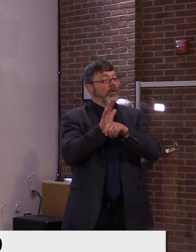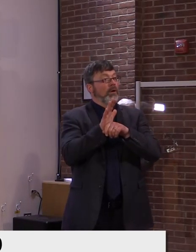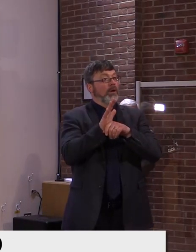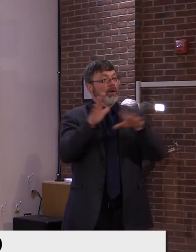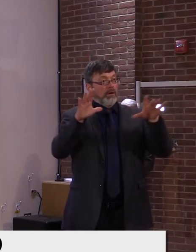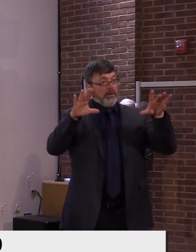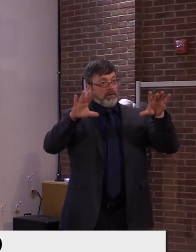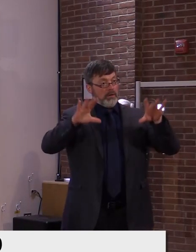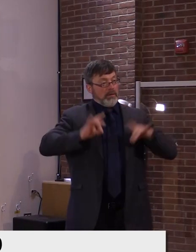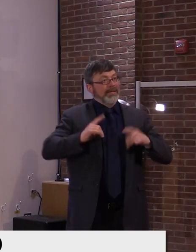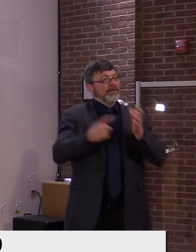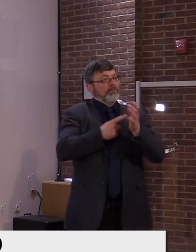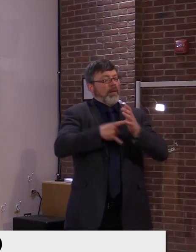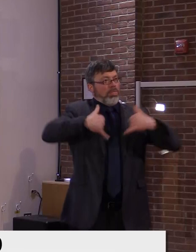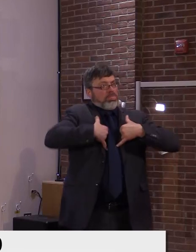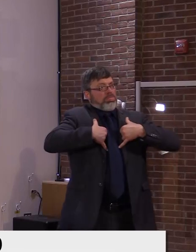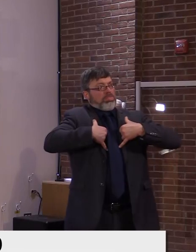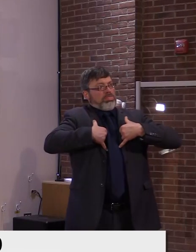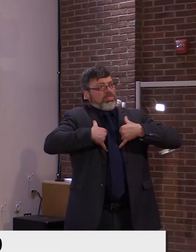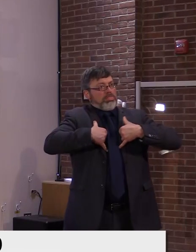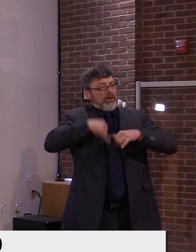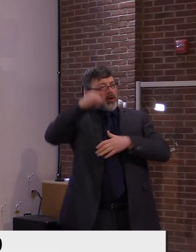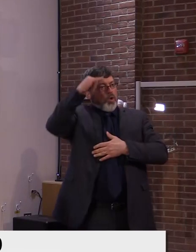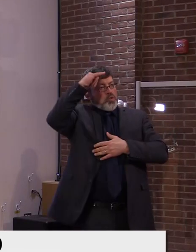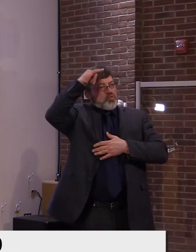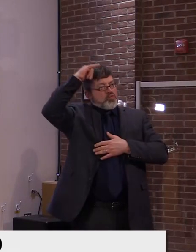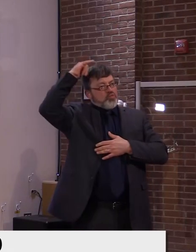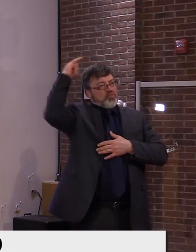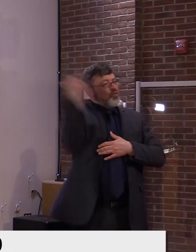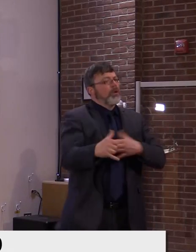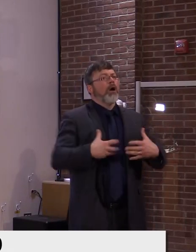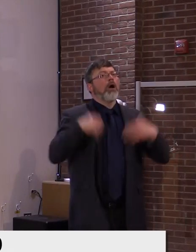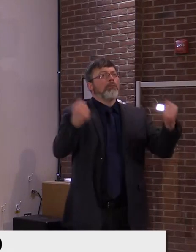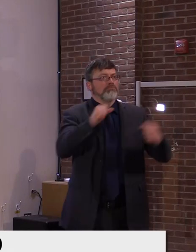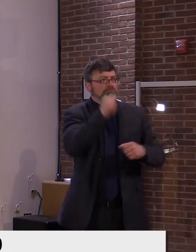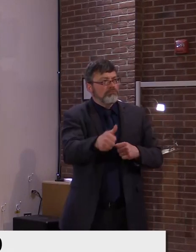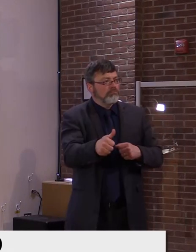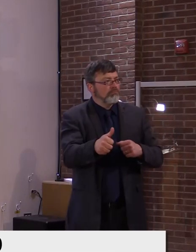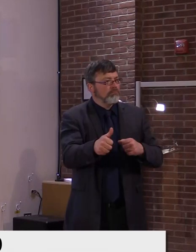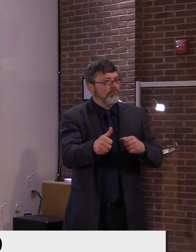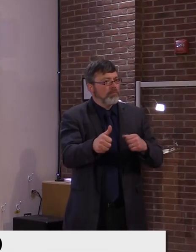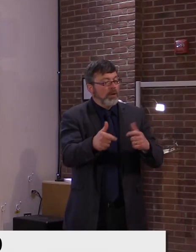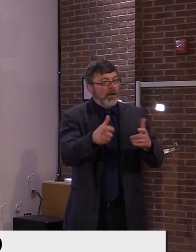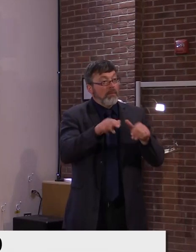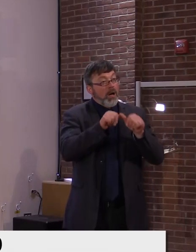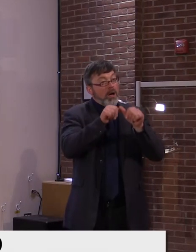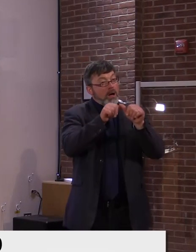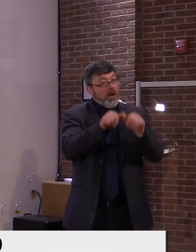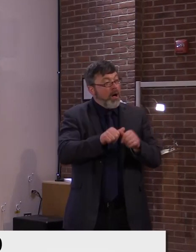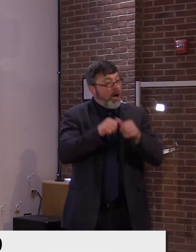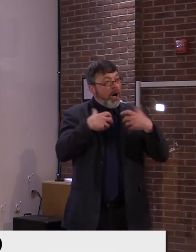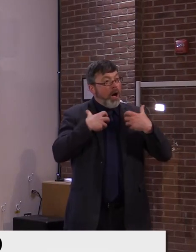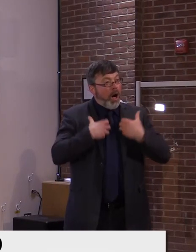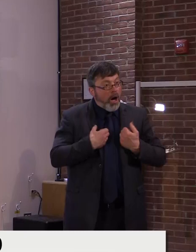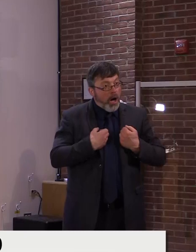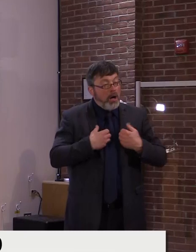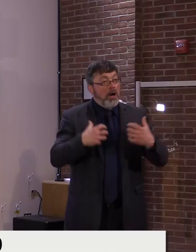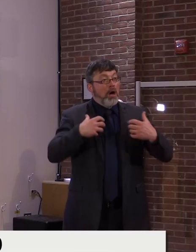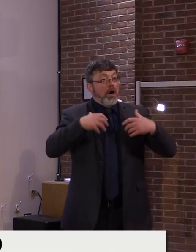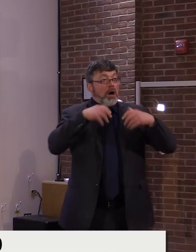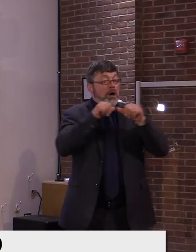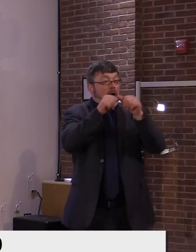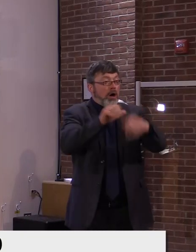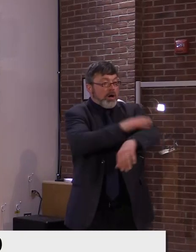some people, such as fatigue, joint pain, chest pain, brain fog. 3, if enough people don't